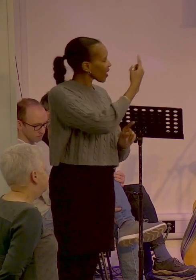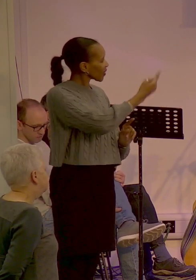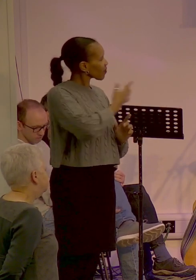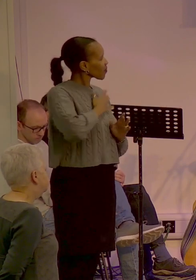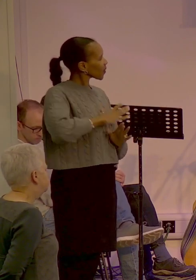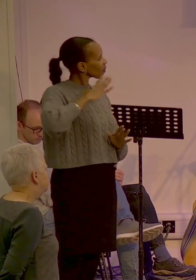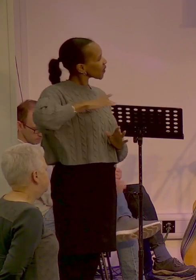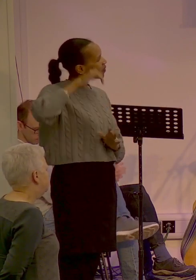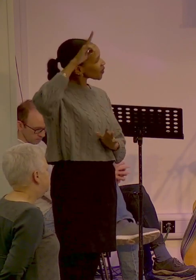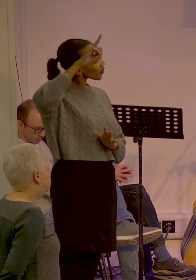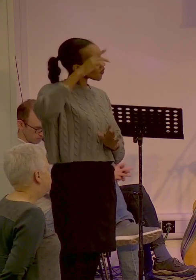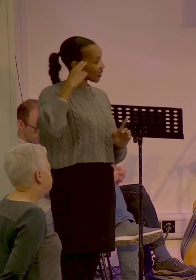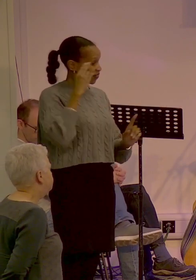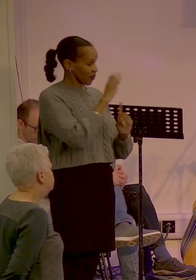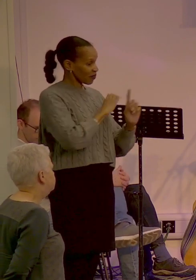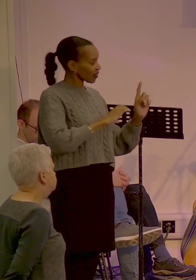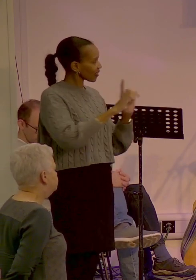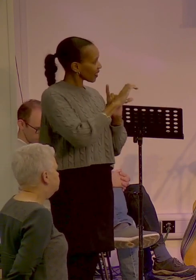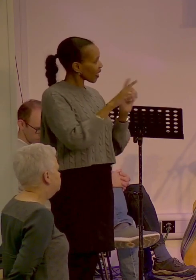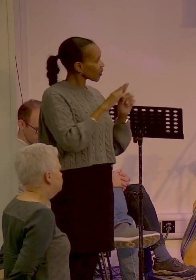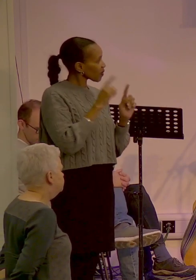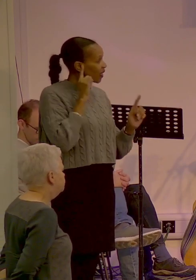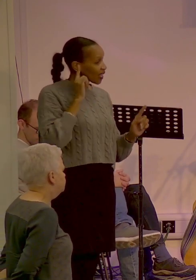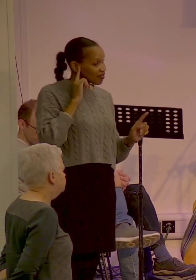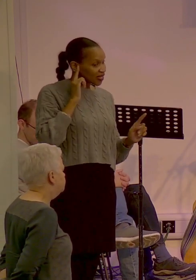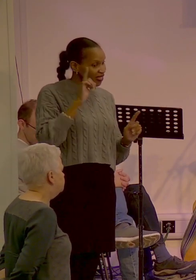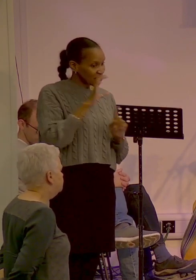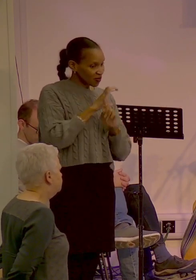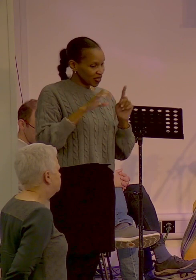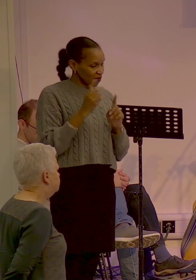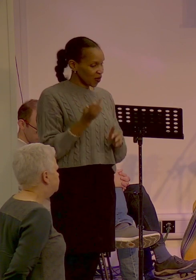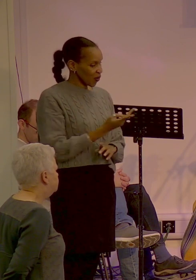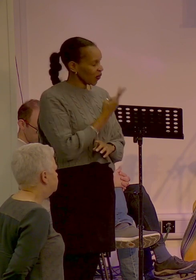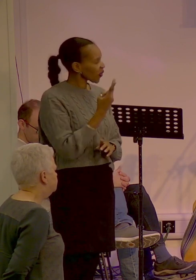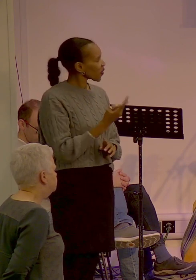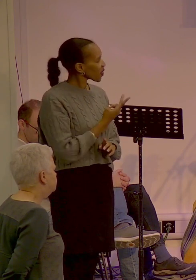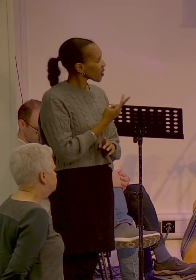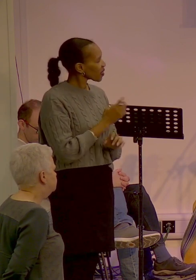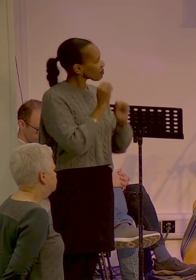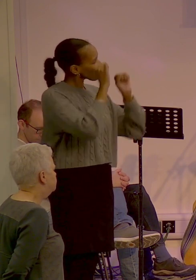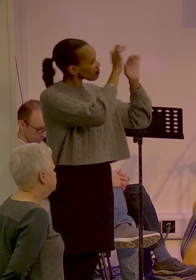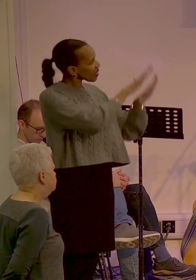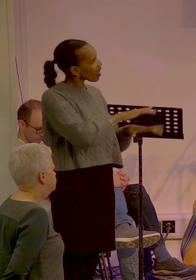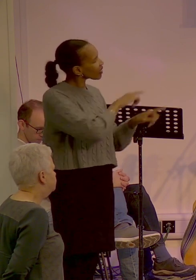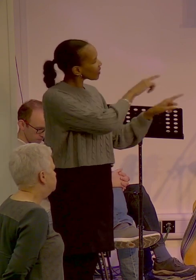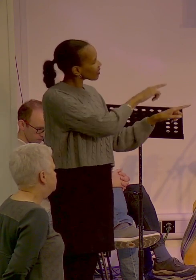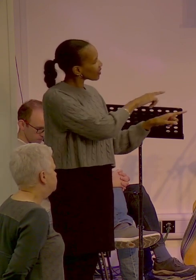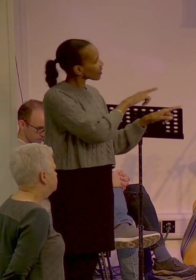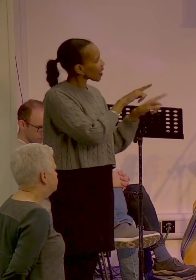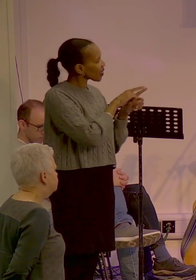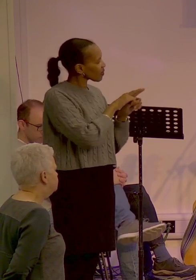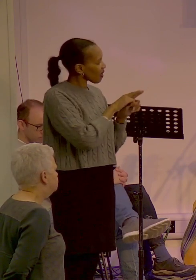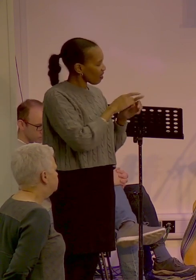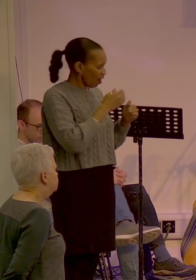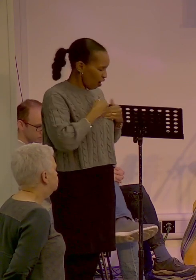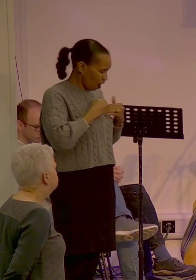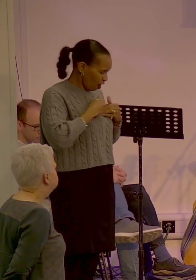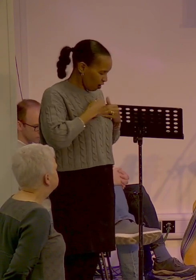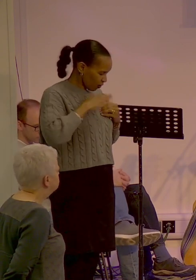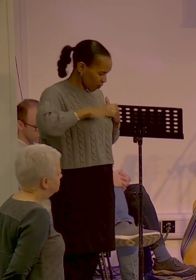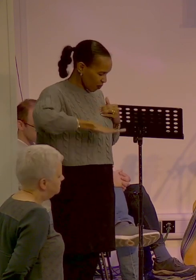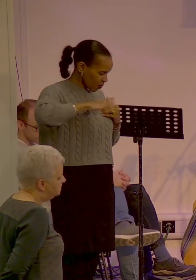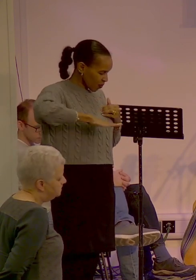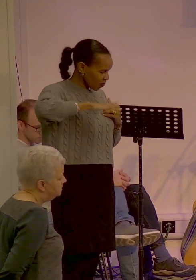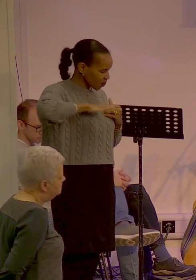the deaf community and in the hearing community as well. Bless her and her heart's desire that